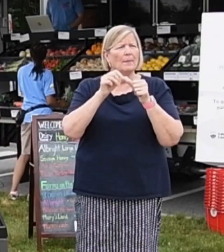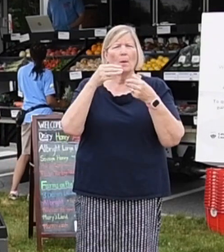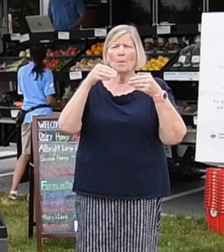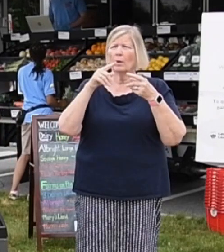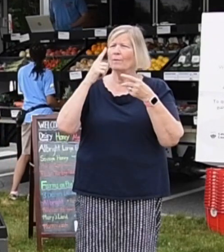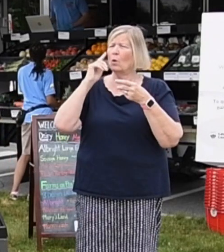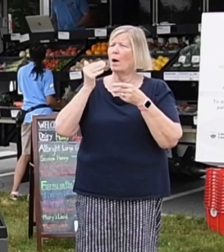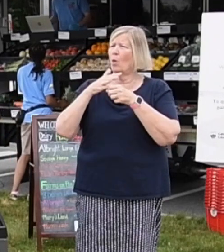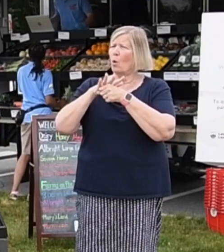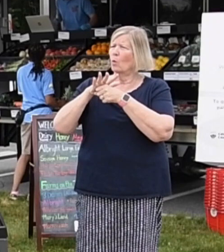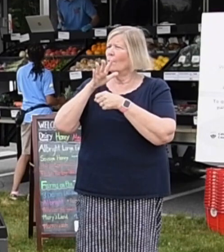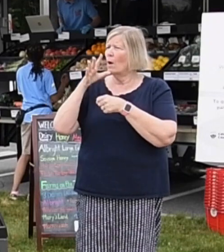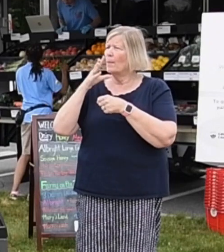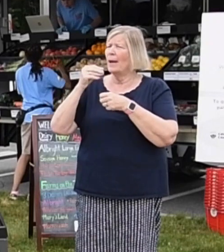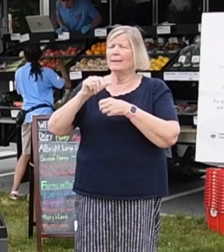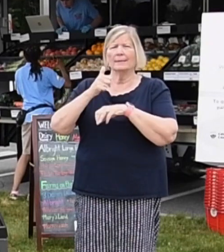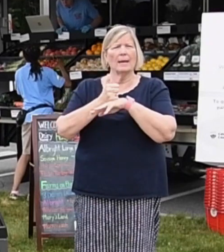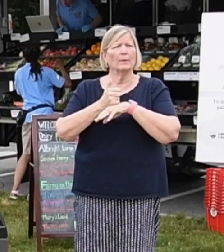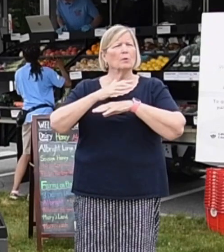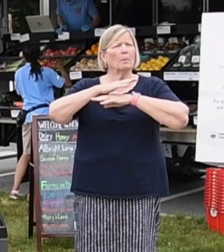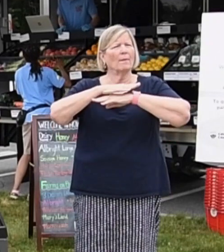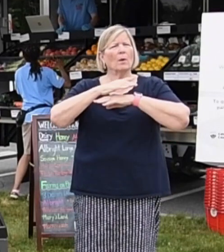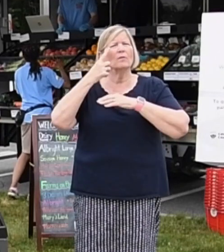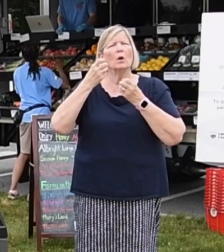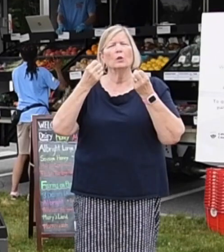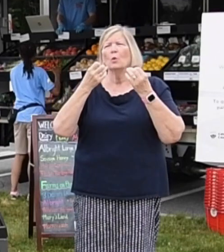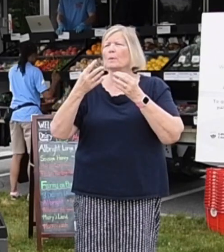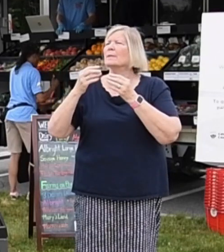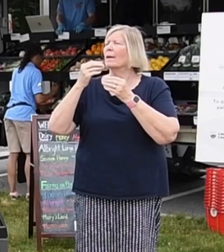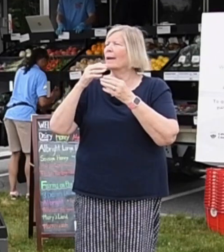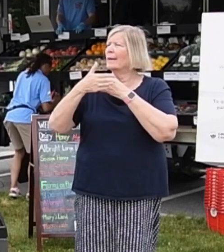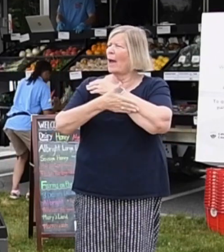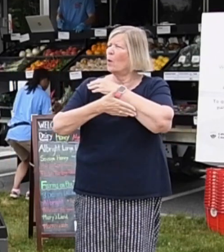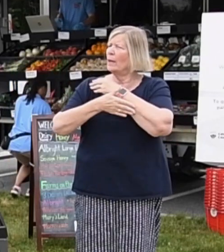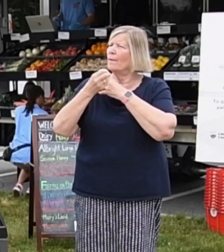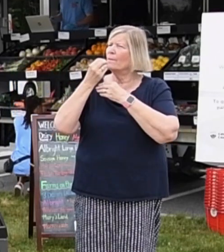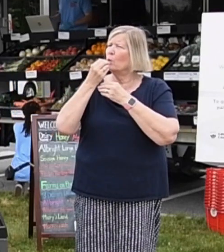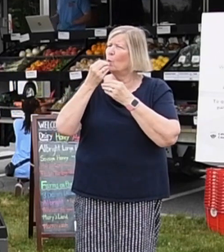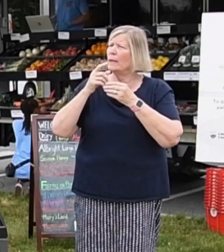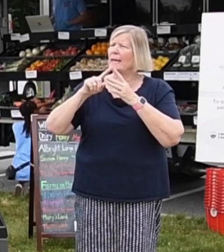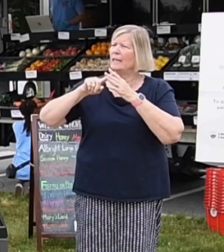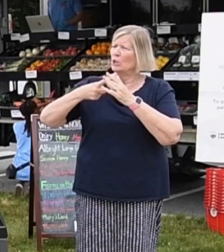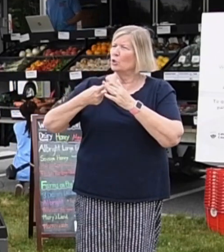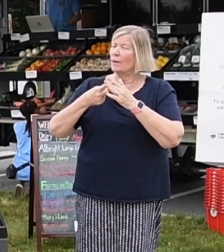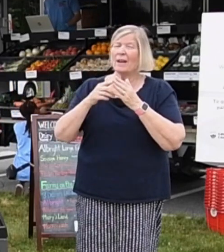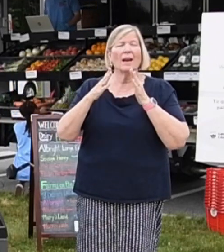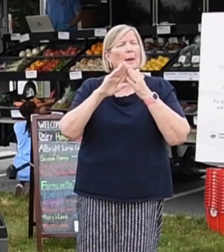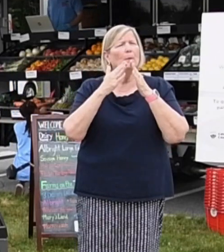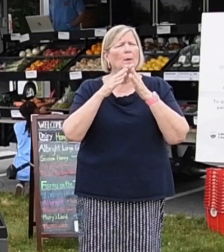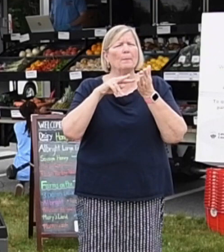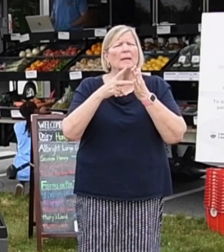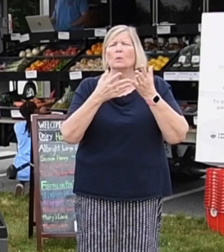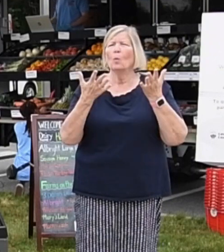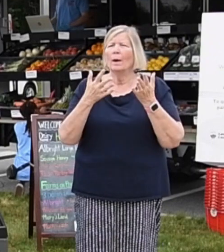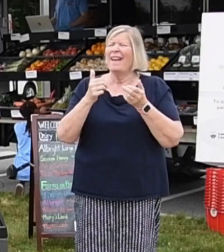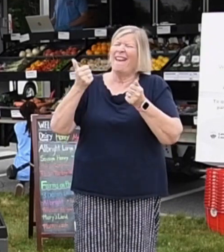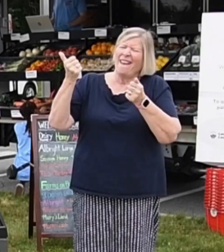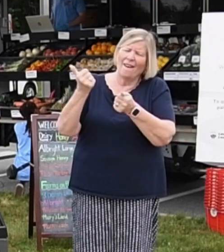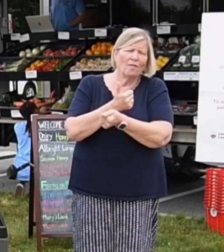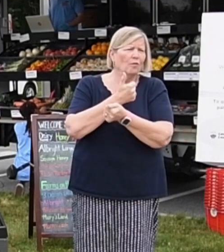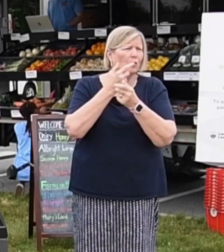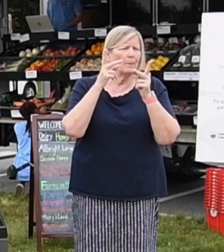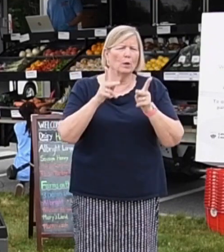and establishing a platform for numerous county food initiatives. And when I say community, I mean everyone in our